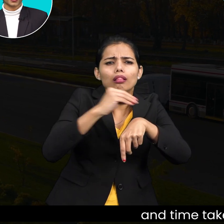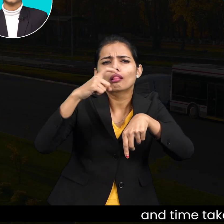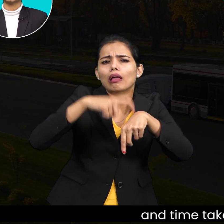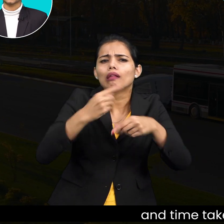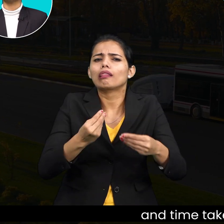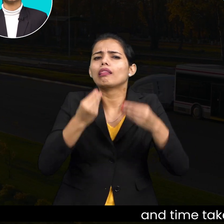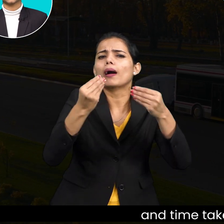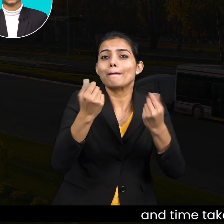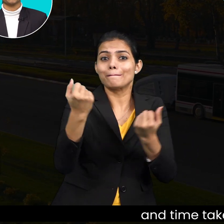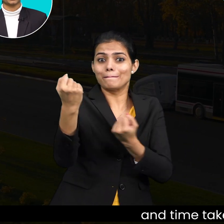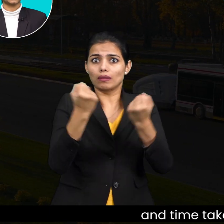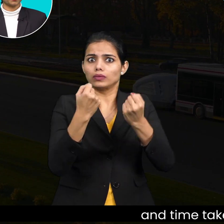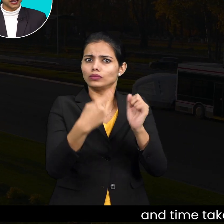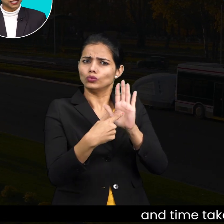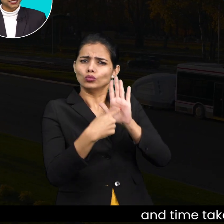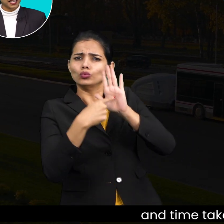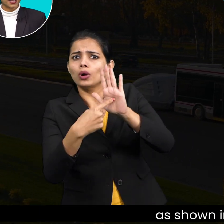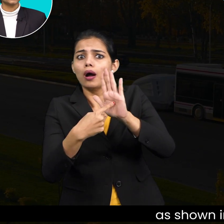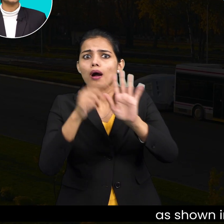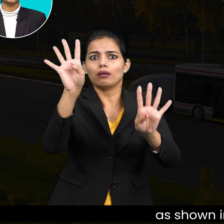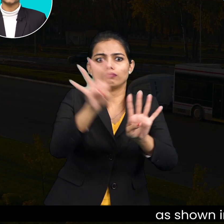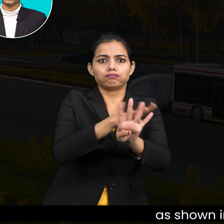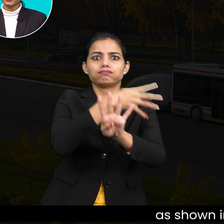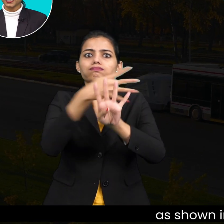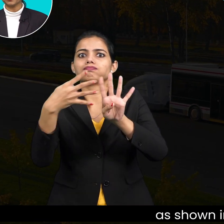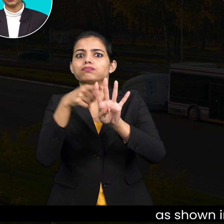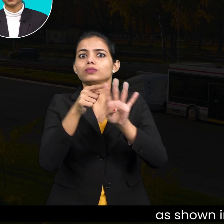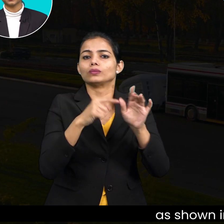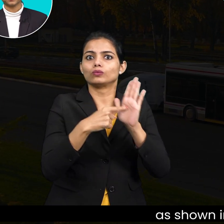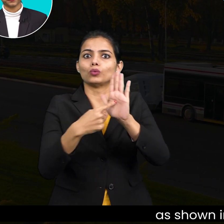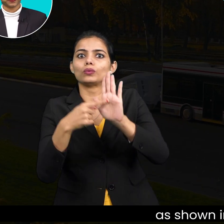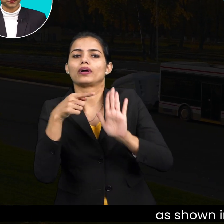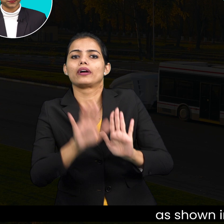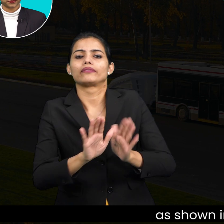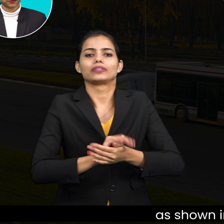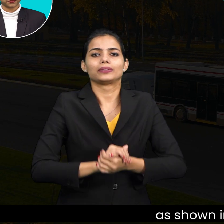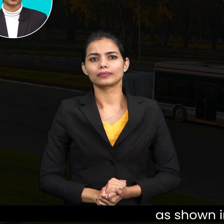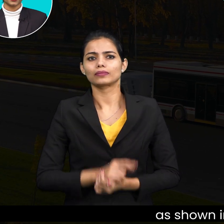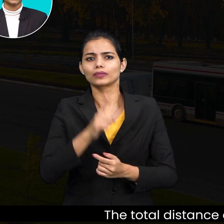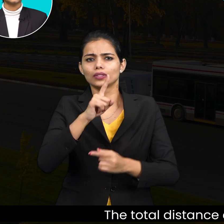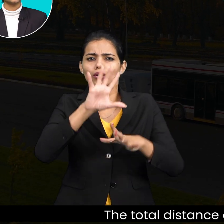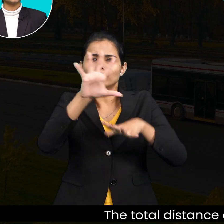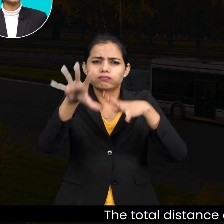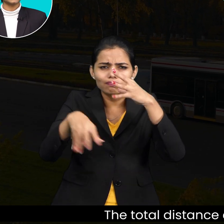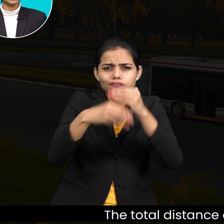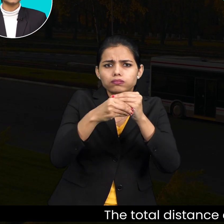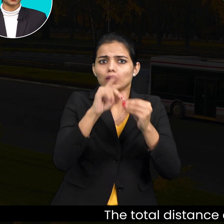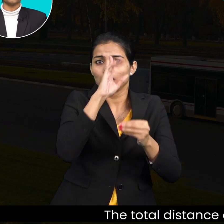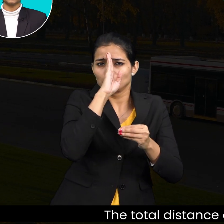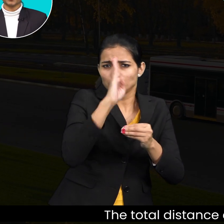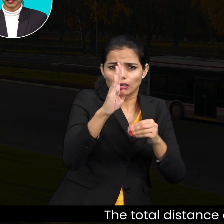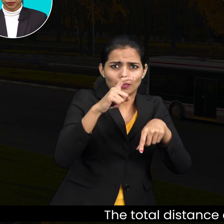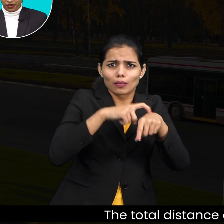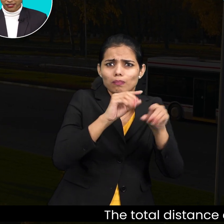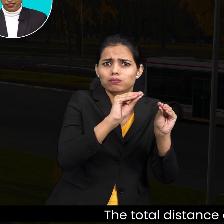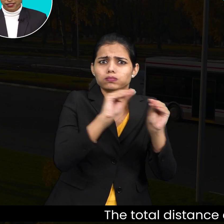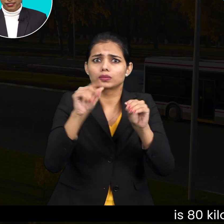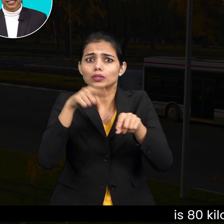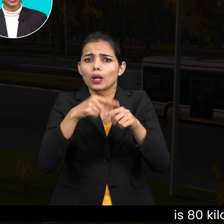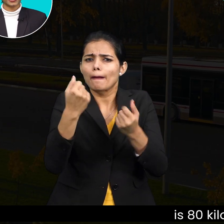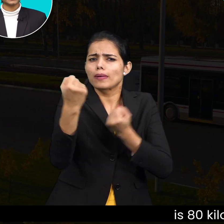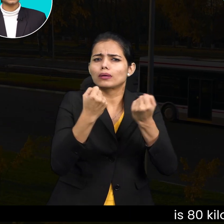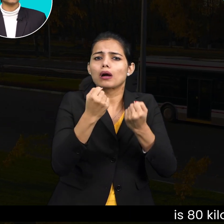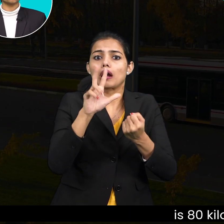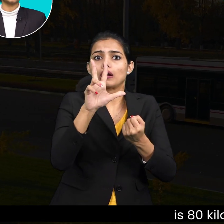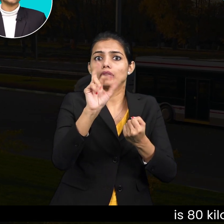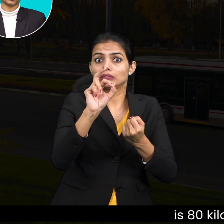covered and time taken by the bus are shown in the table. The total distance covered by the bus